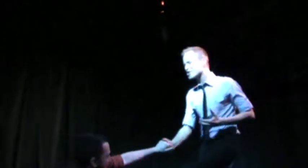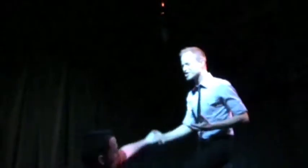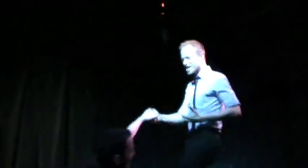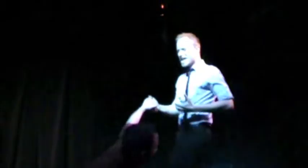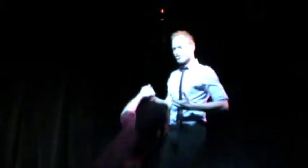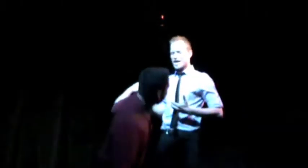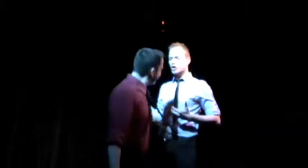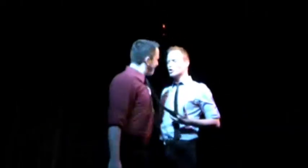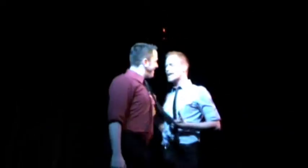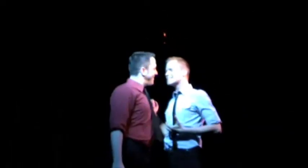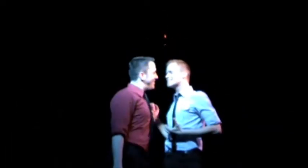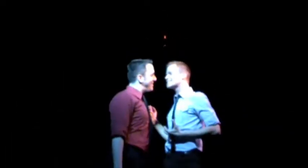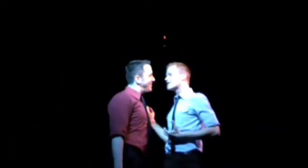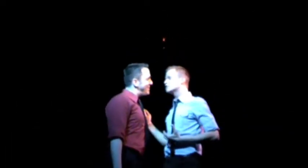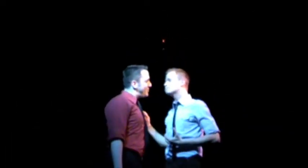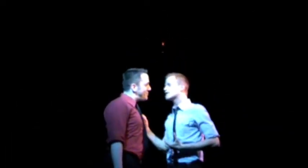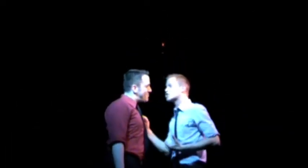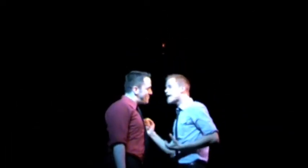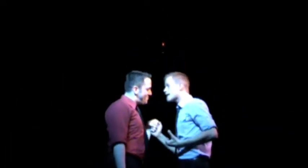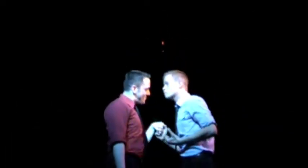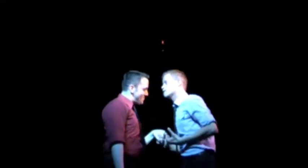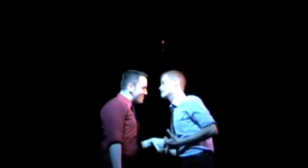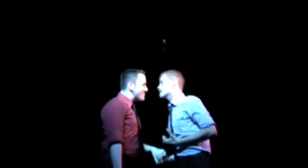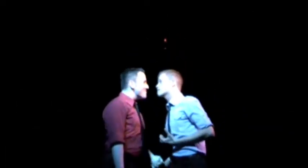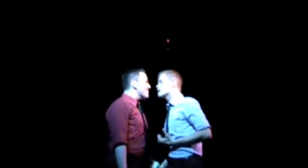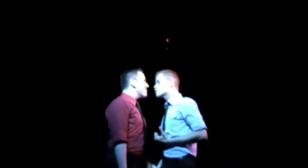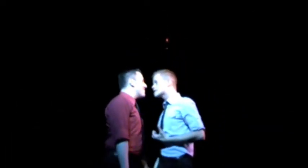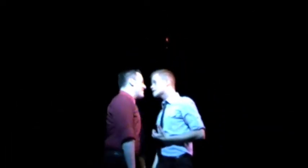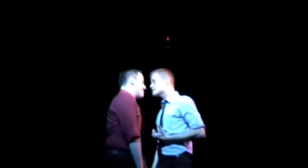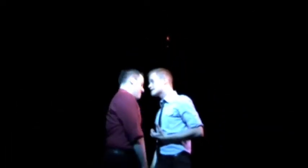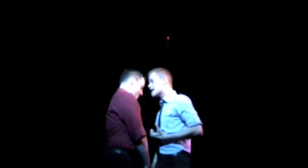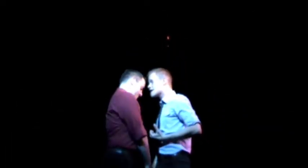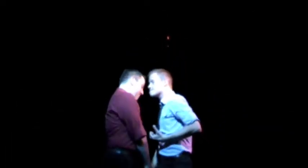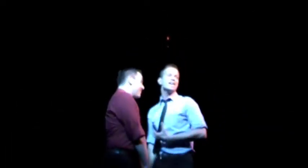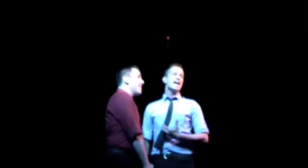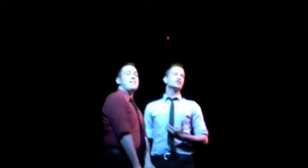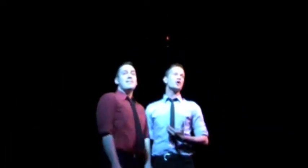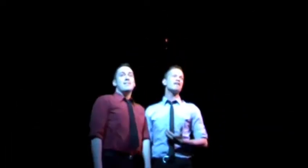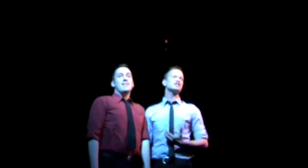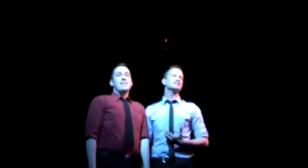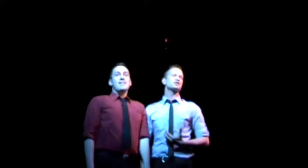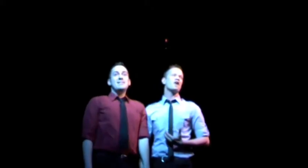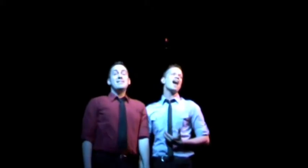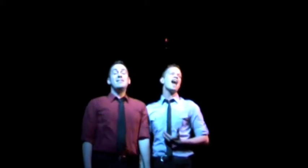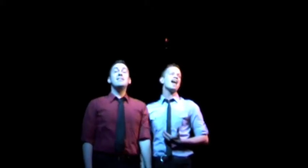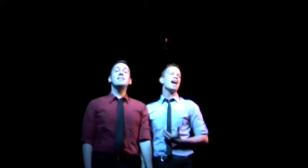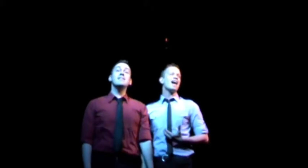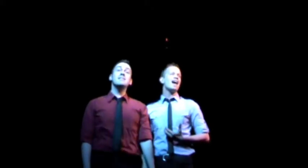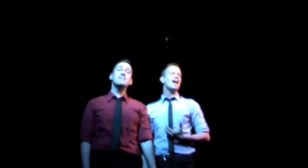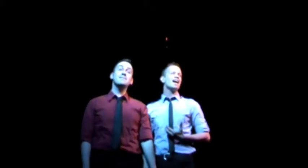crush. They hold hands and the devil blush. And when they got married, he became Travis